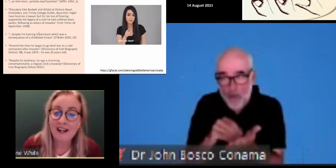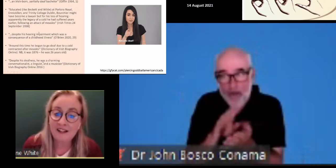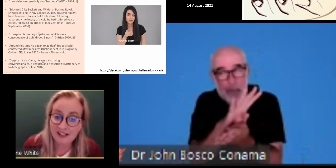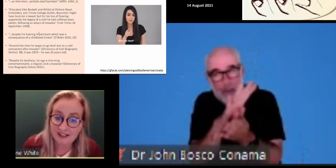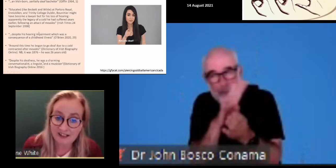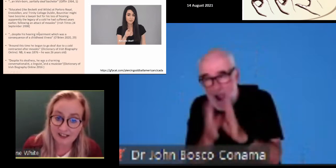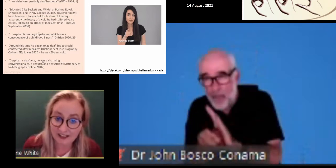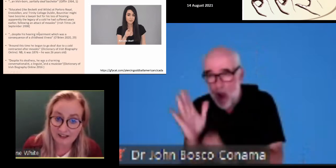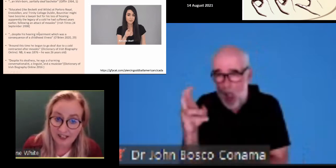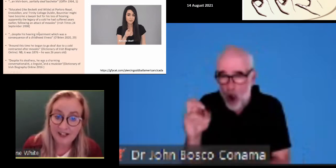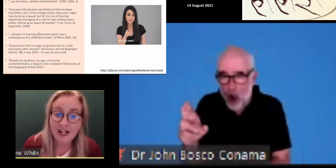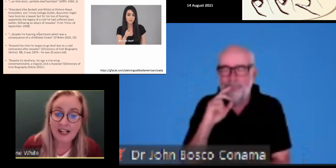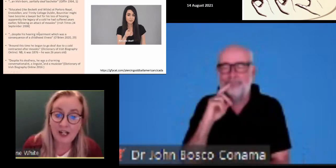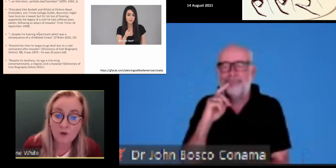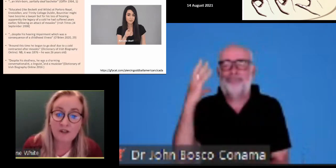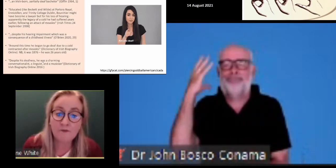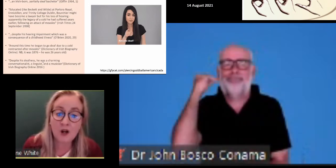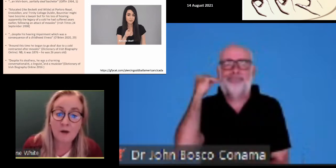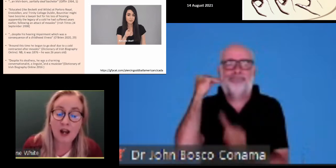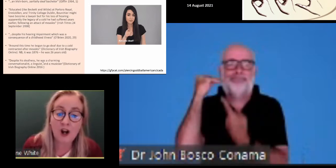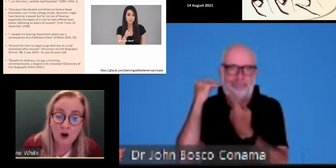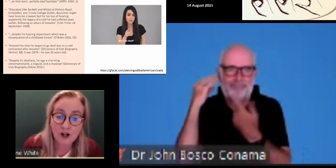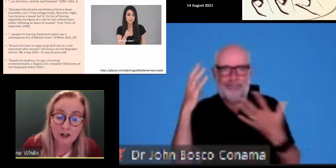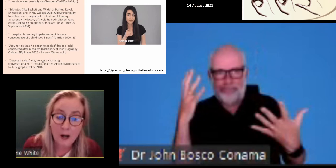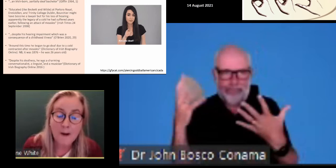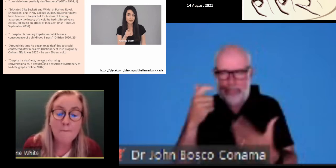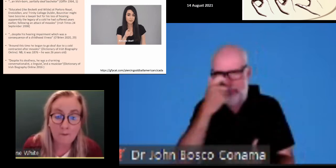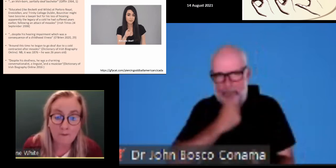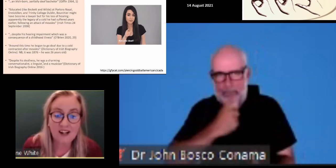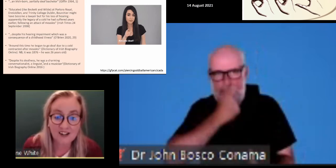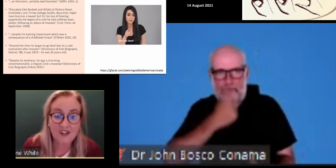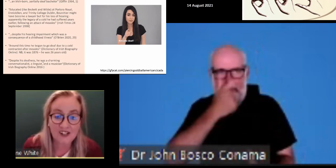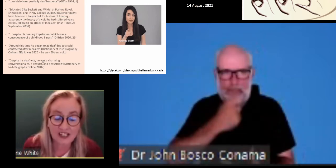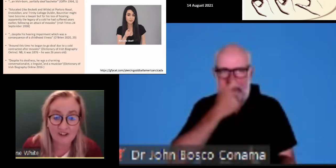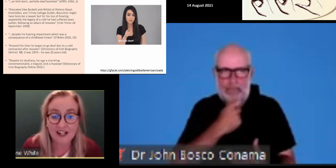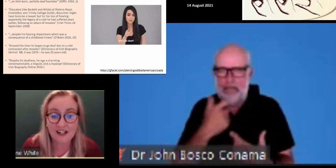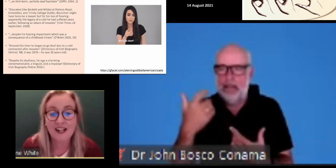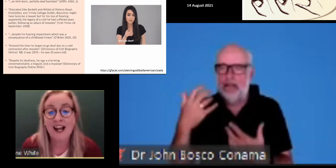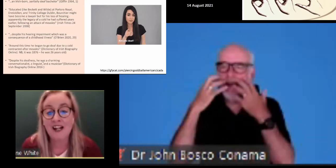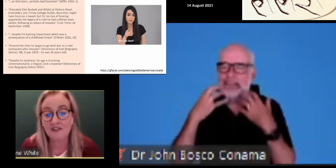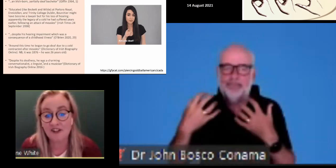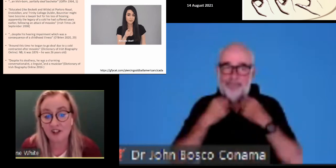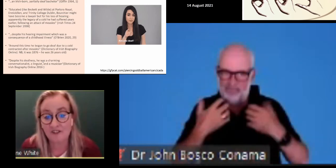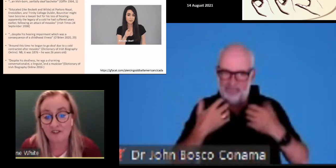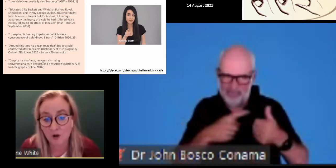and TCD. Now, he would have become a lawyer, but because of his hearing loss as a result of